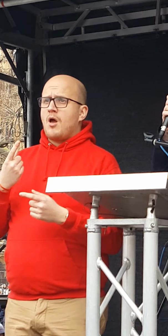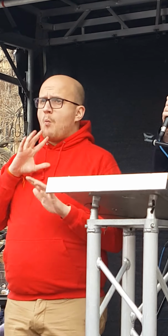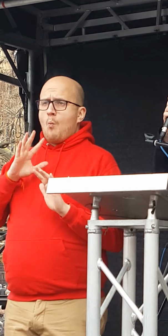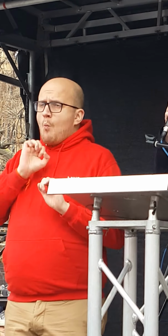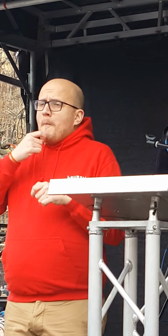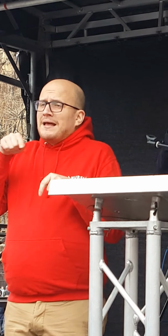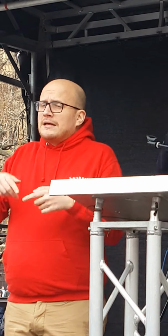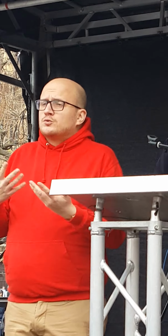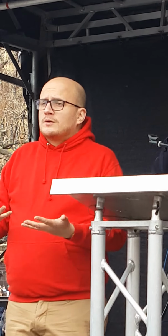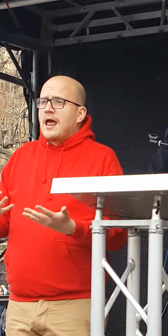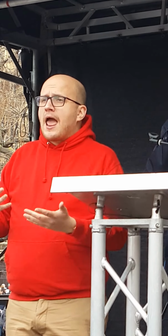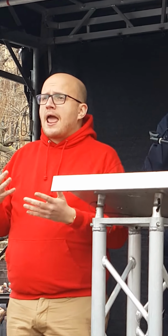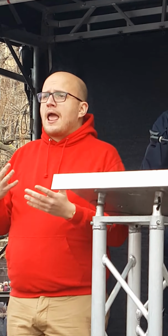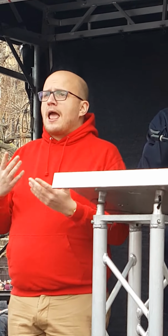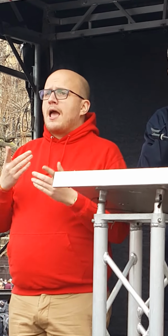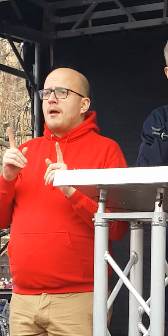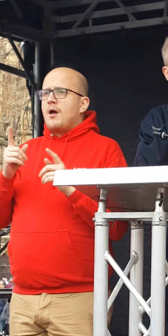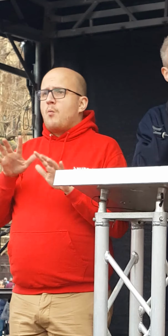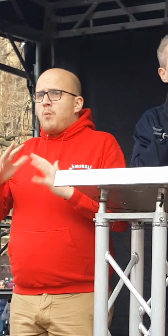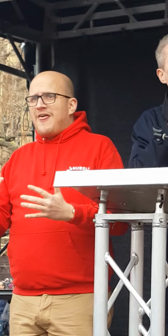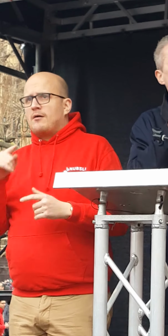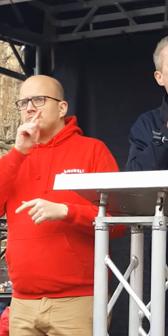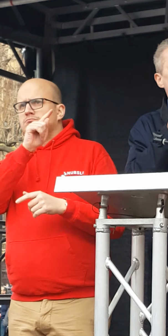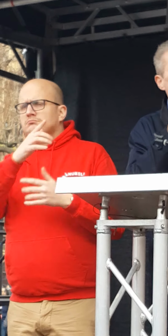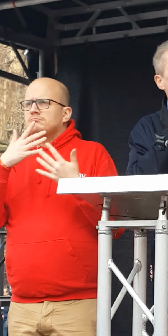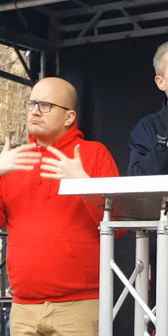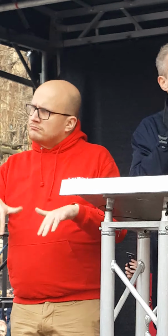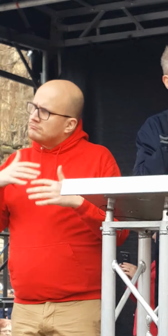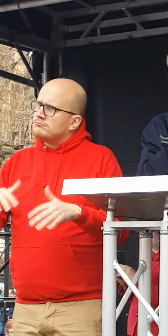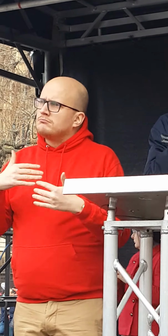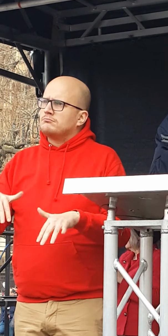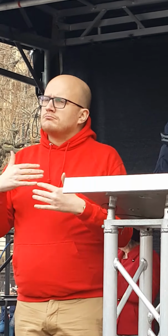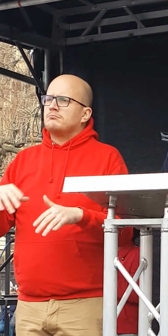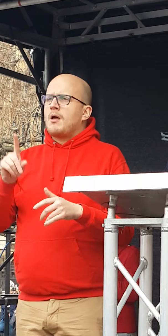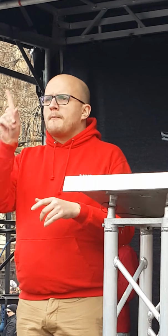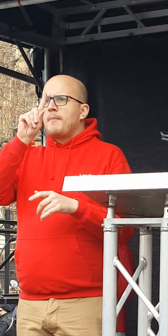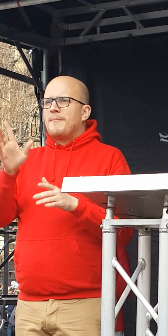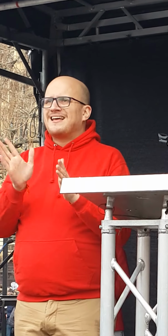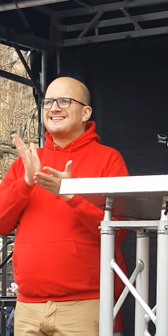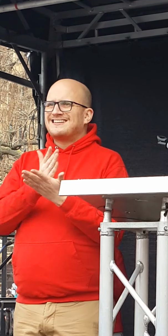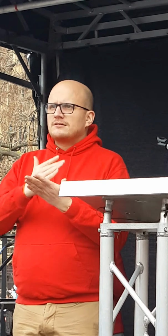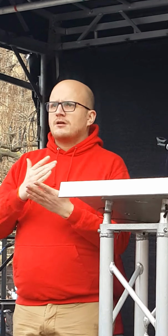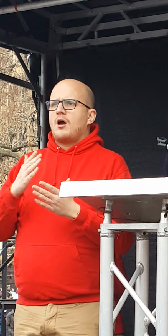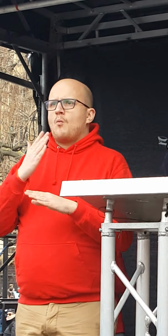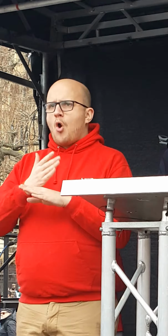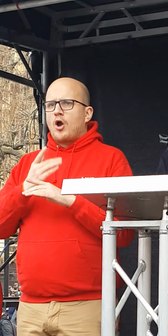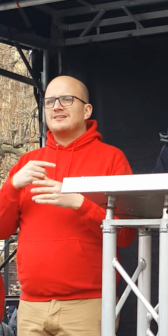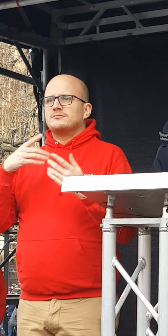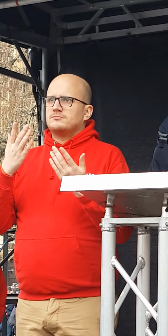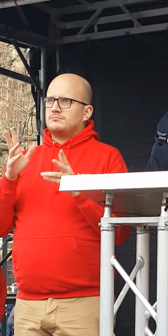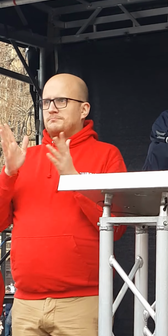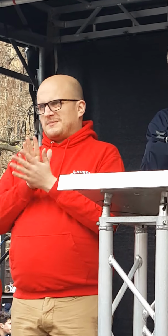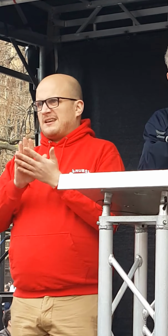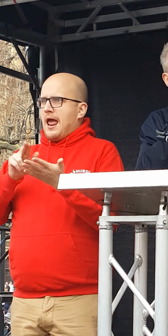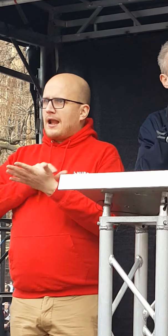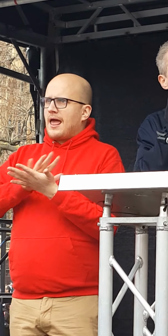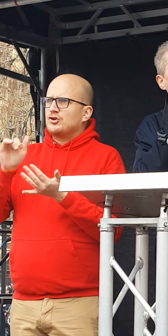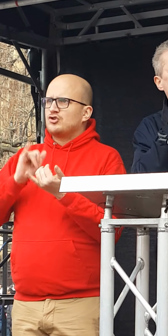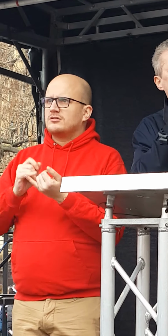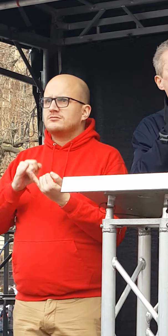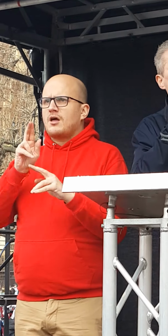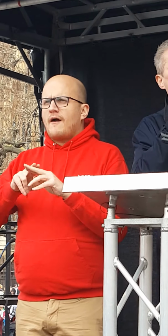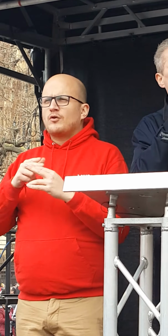dedication of the most marvellous public sector workers we have known, who are our NHS staff. So make a massive roar